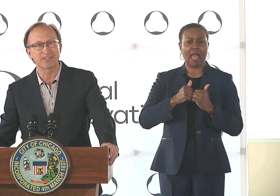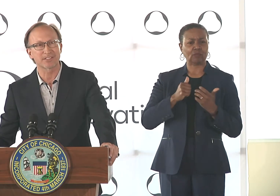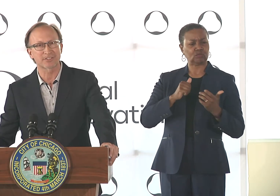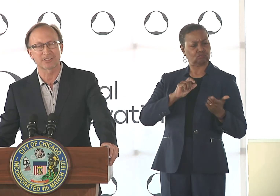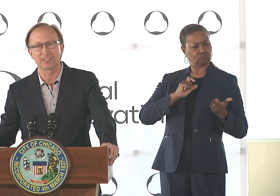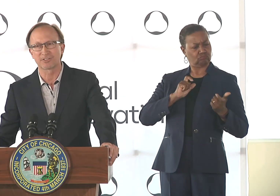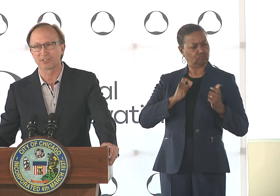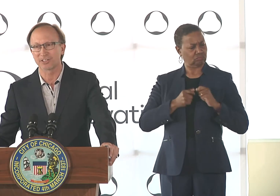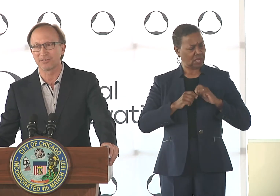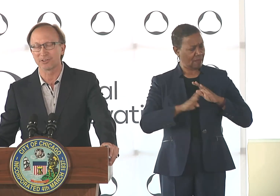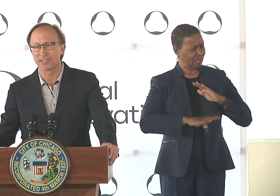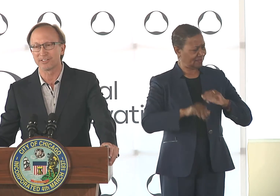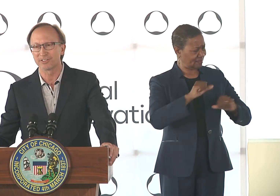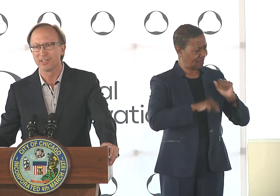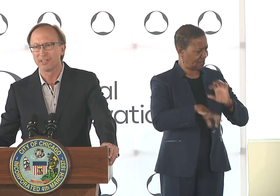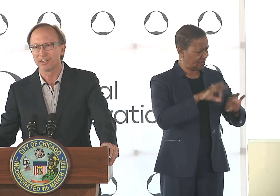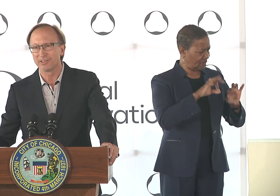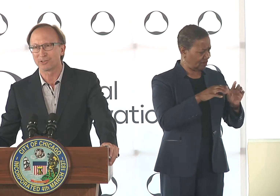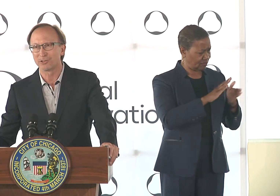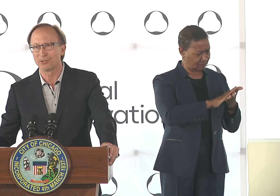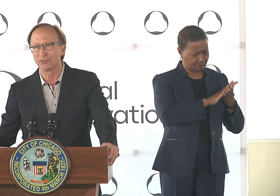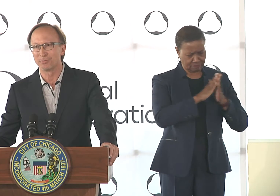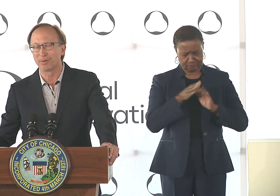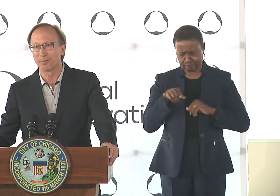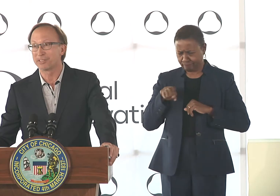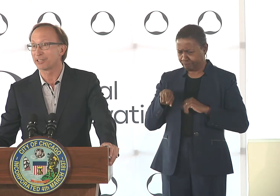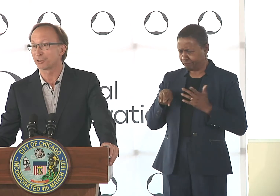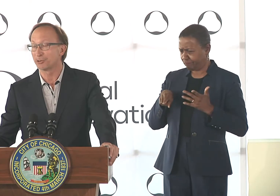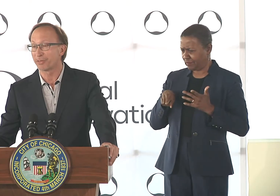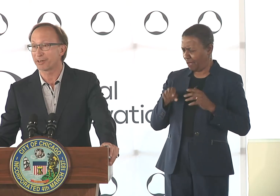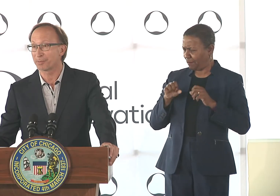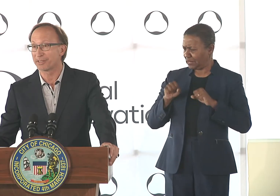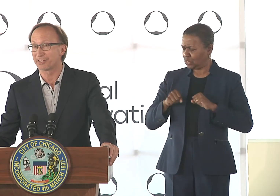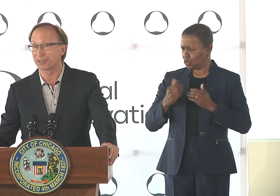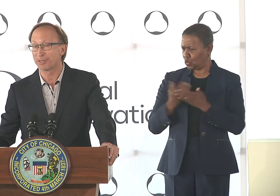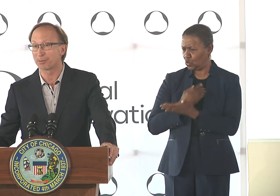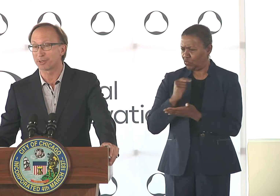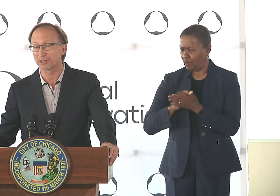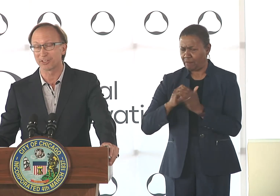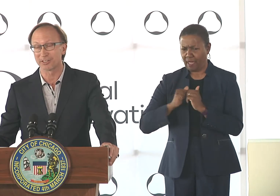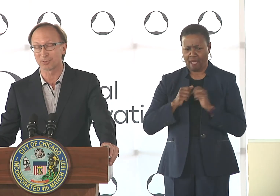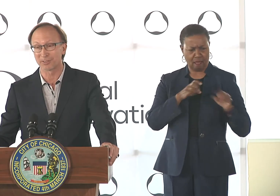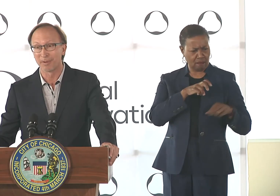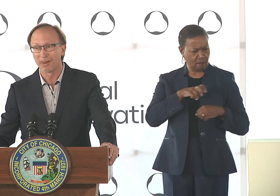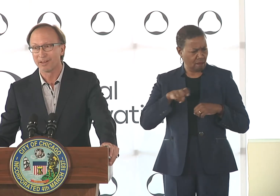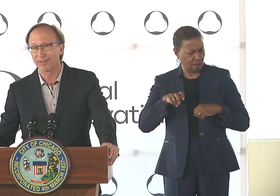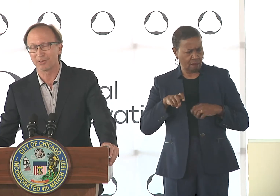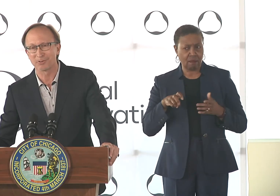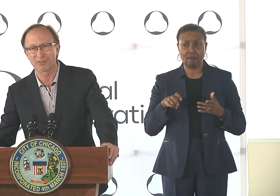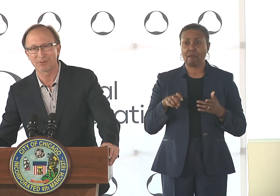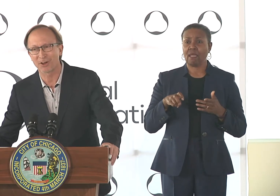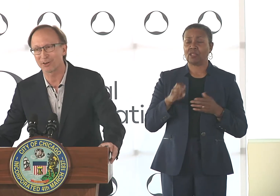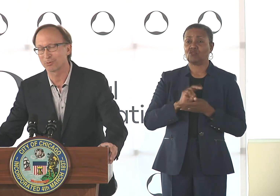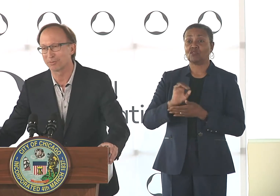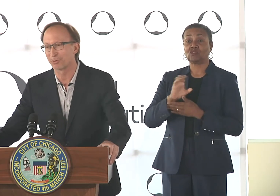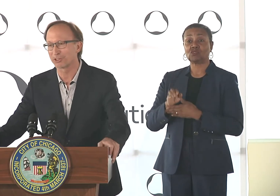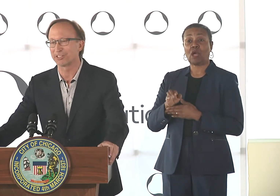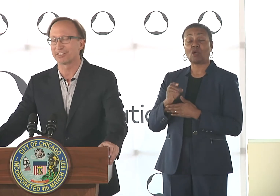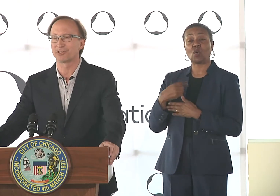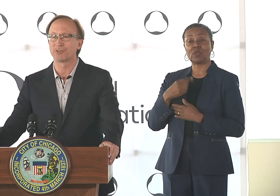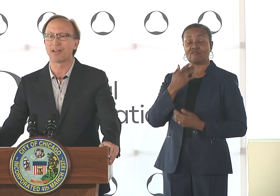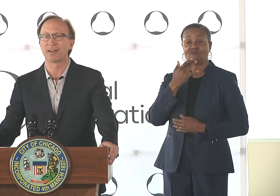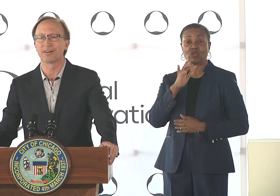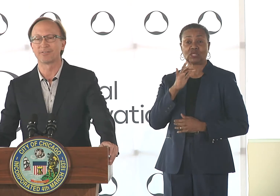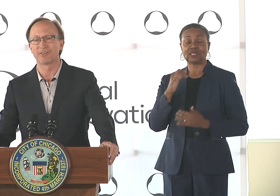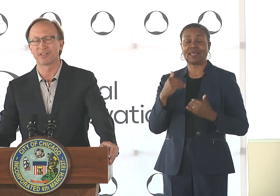turn basic science discoveries into potential new therapies that can be commercialized? Well, at the University of Chicago, we're